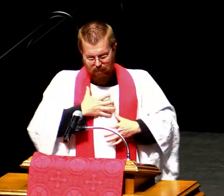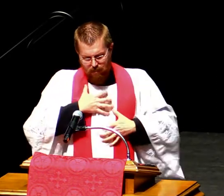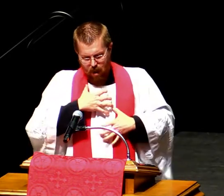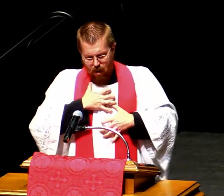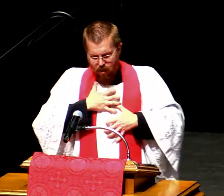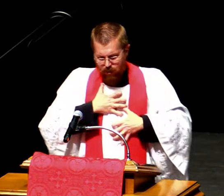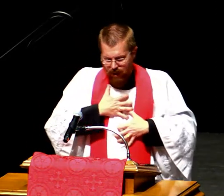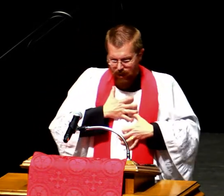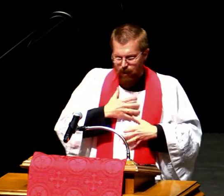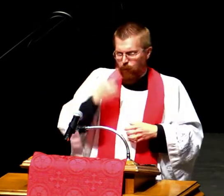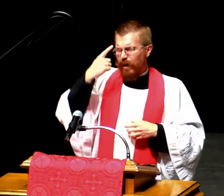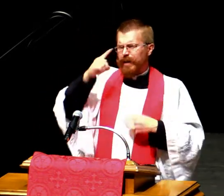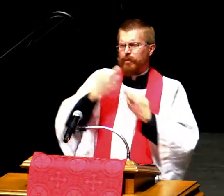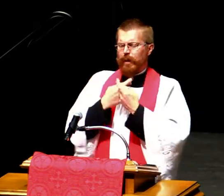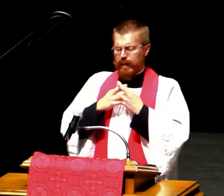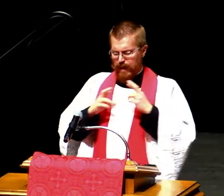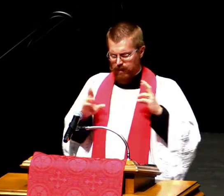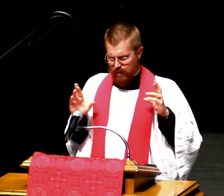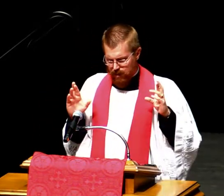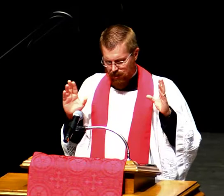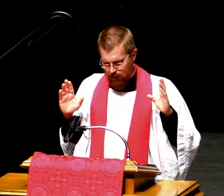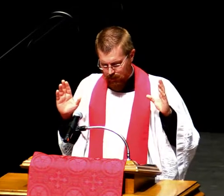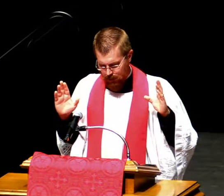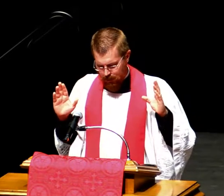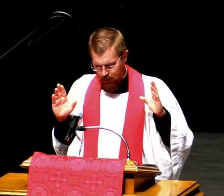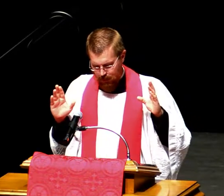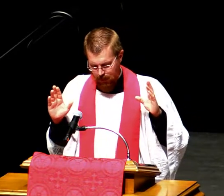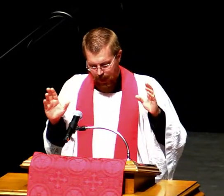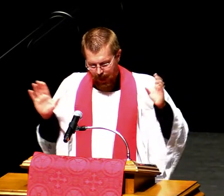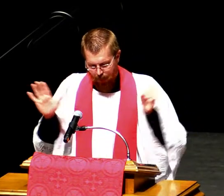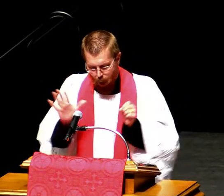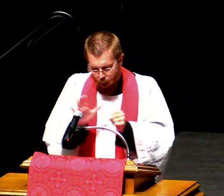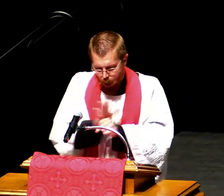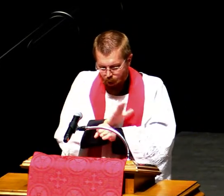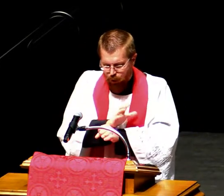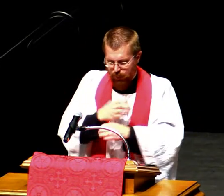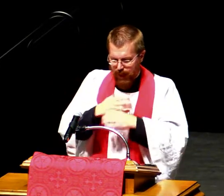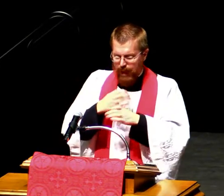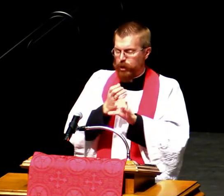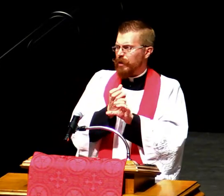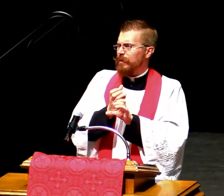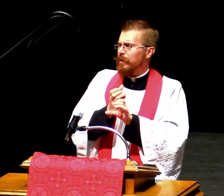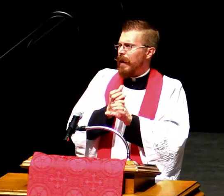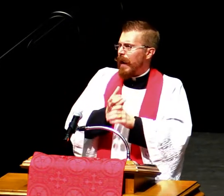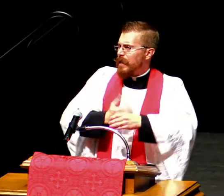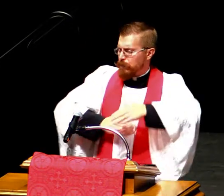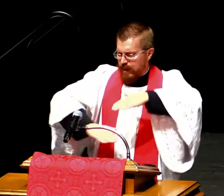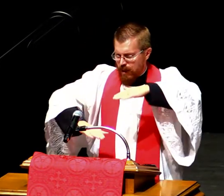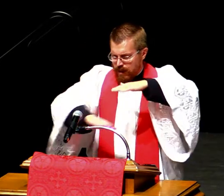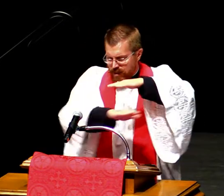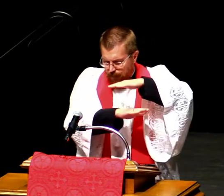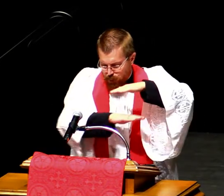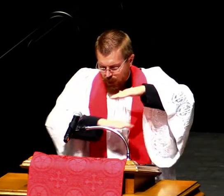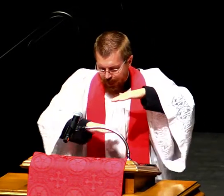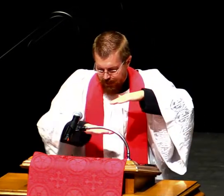moan for its release. And the whole creation has been subjected